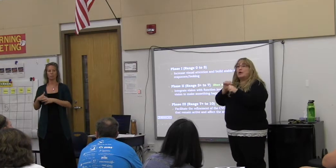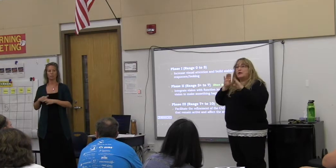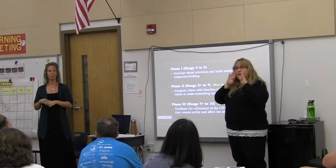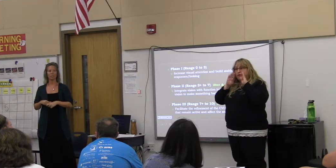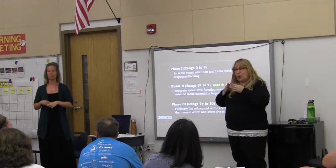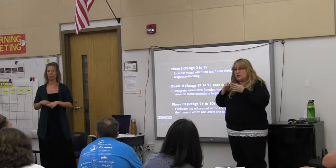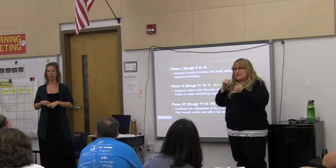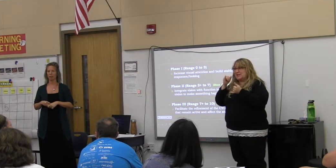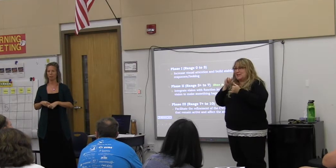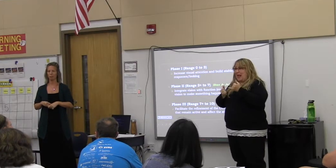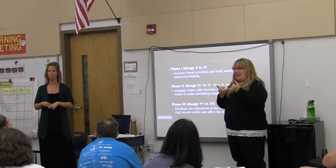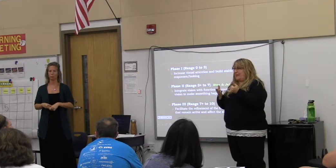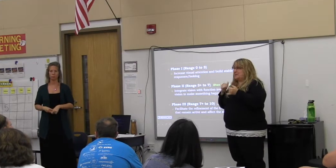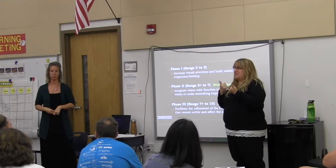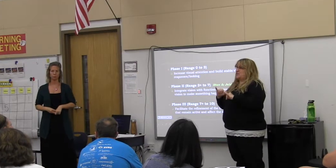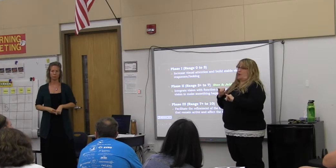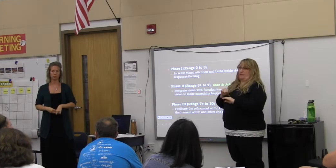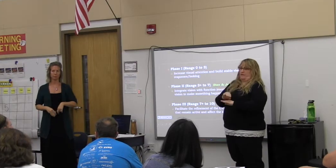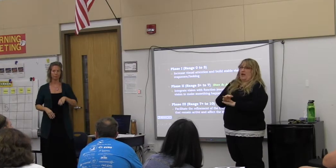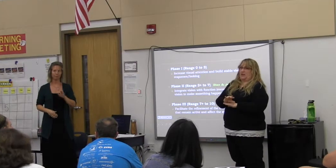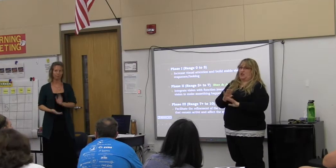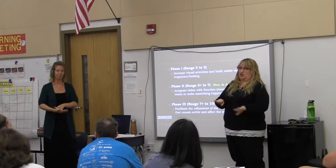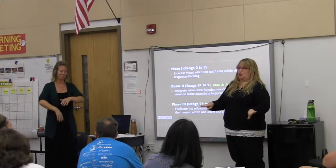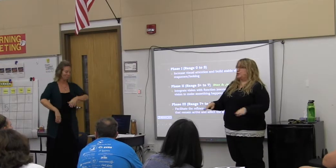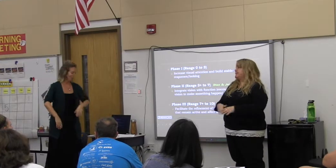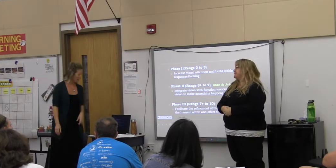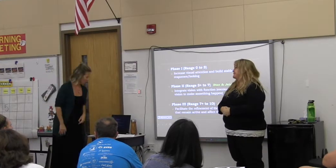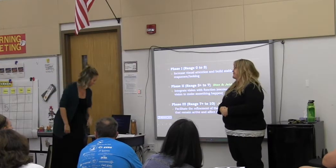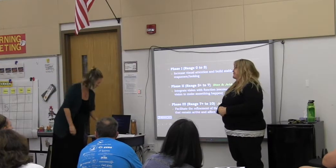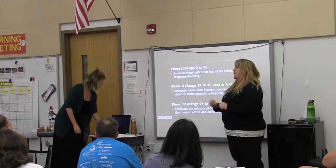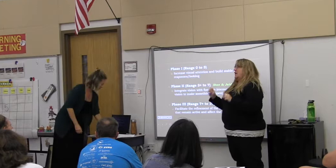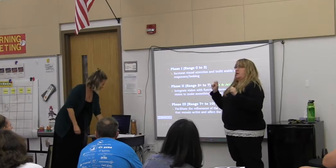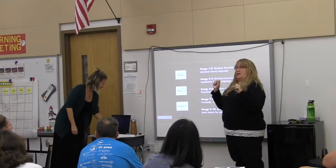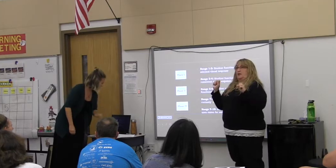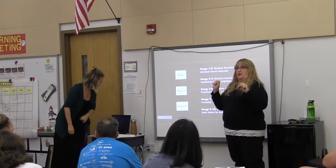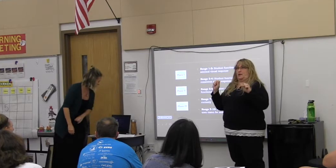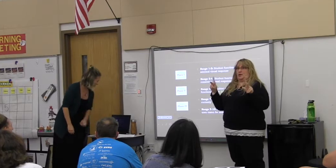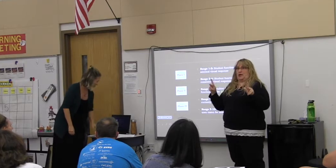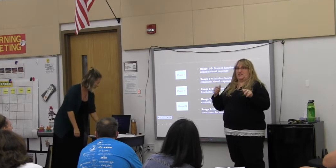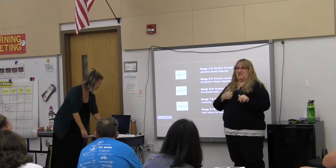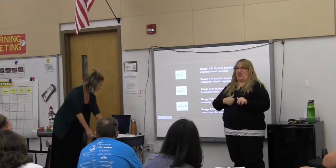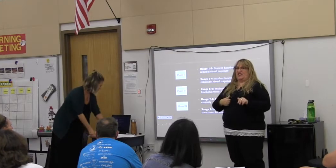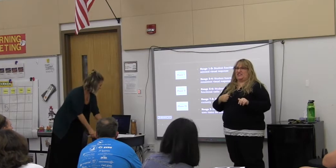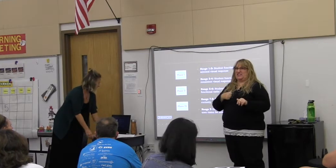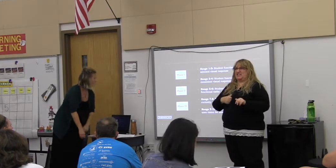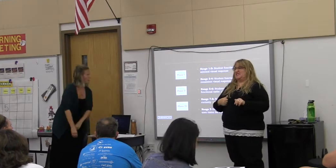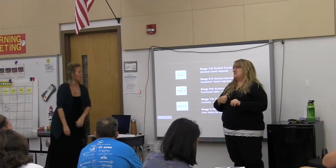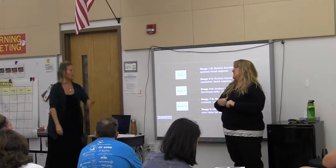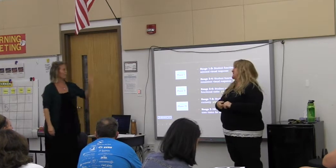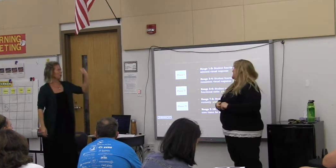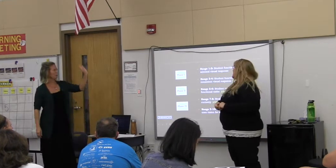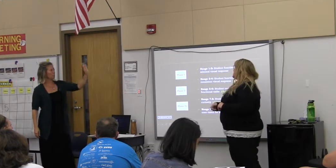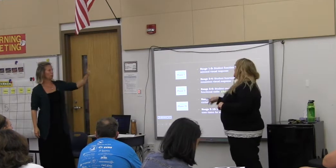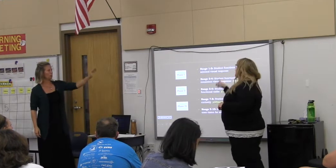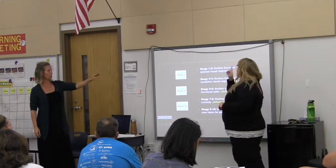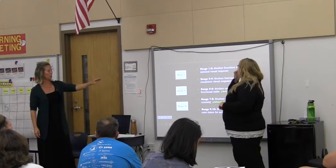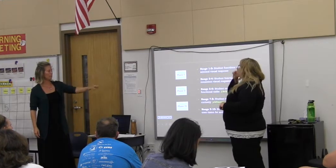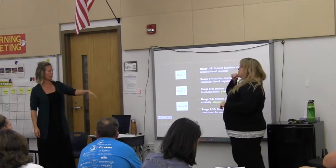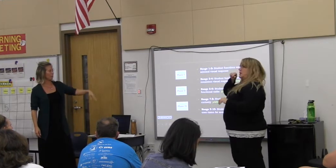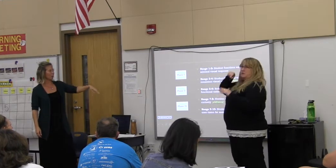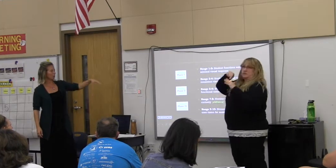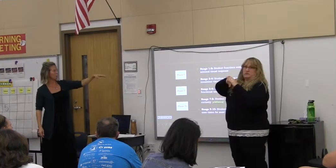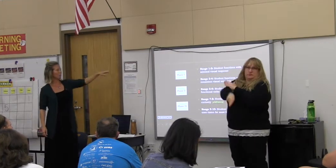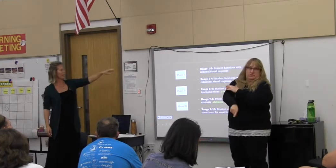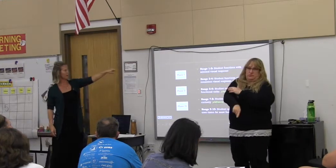last ones that still affect the kiddo. Okay, sorry. And I'm not going to go too deep